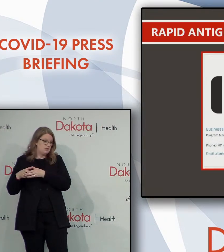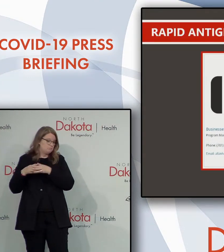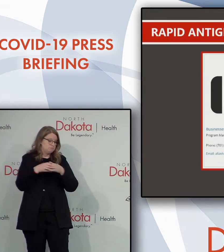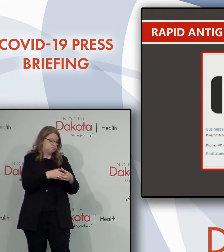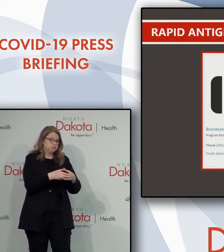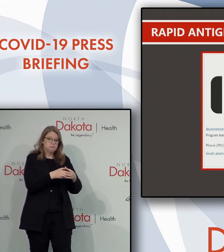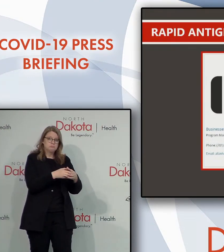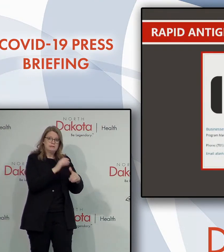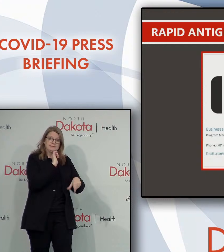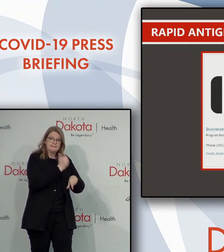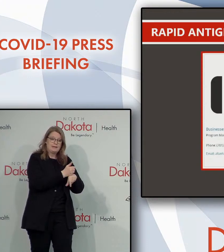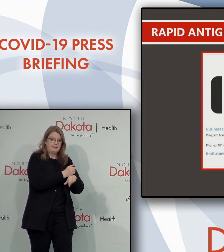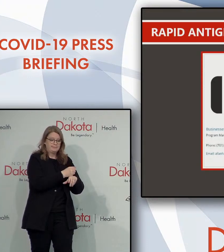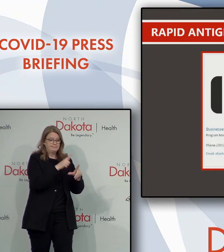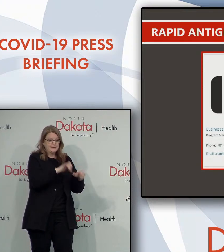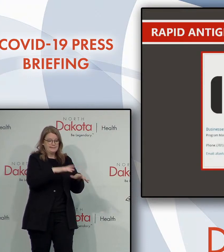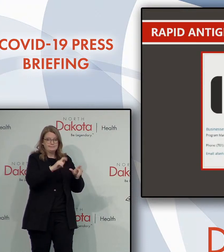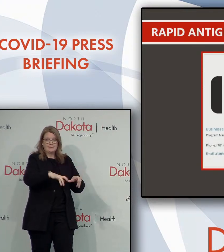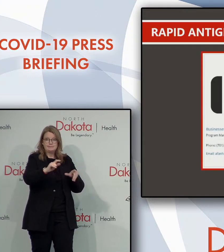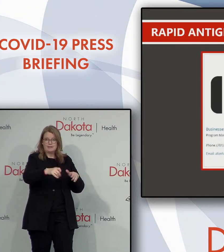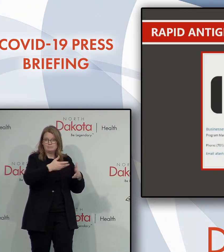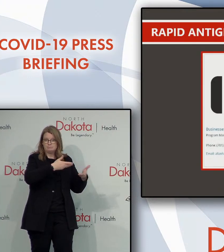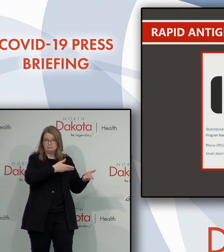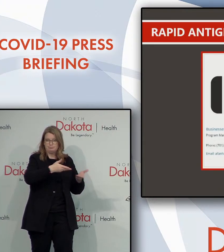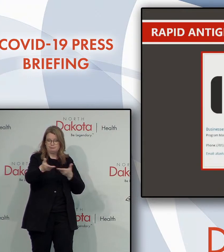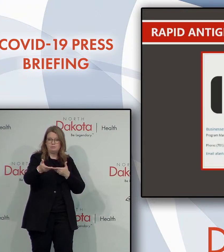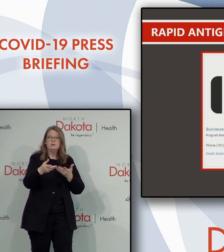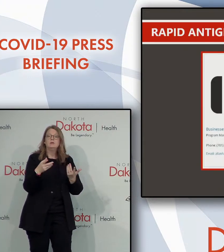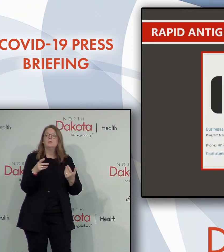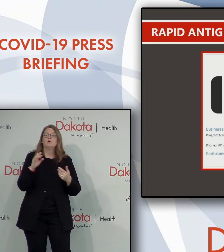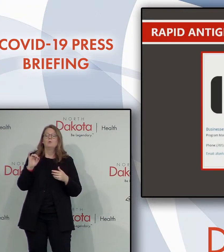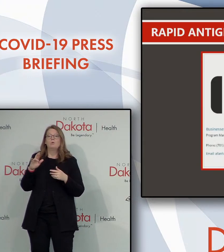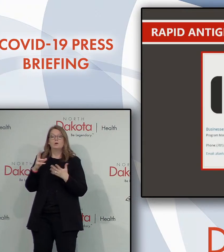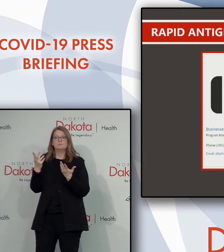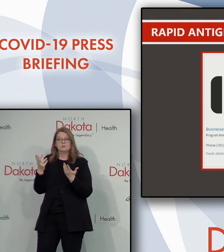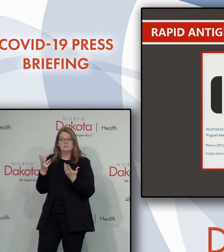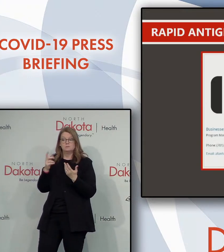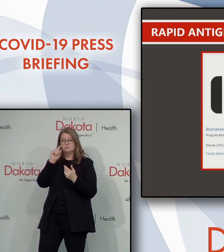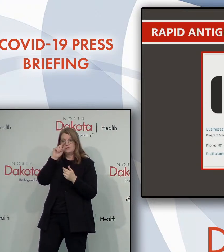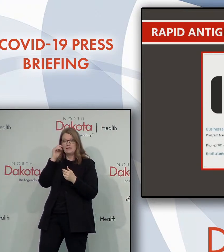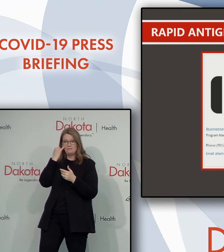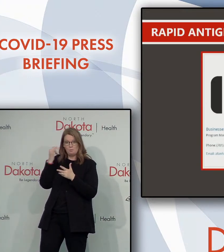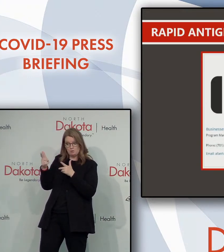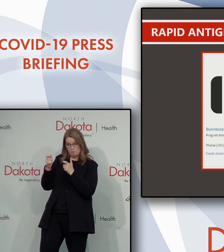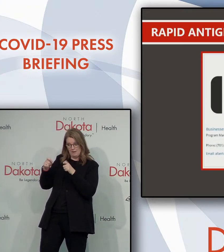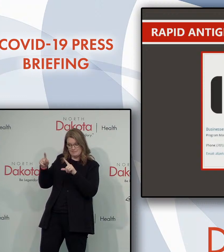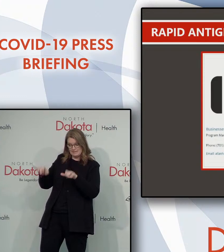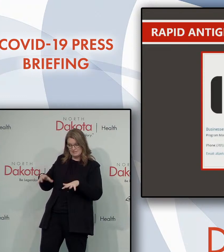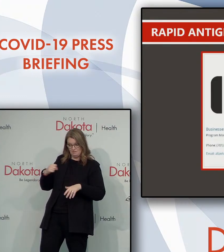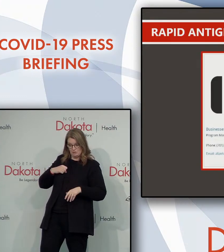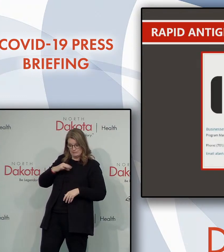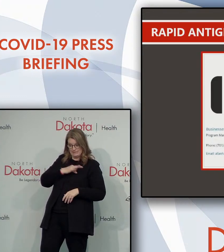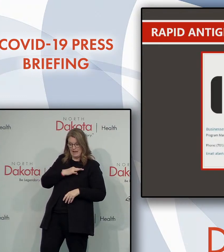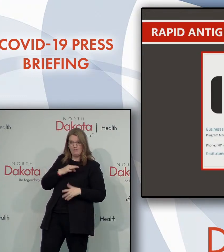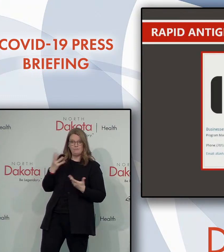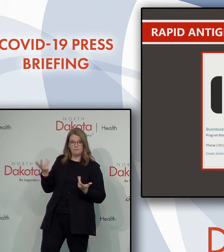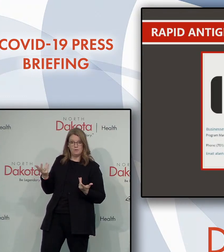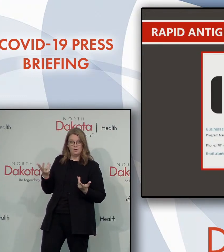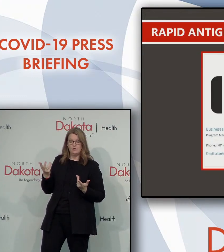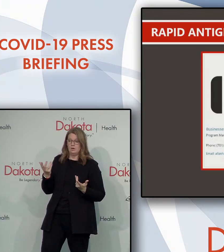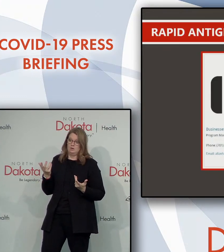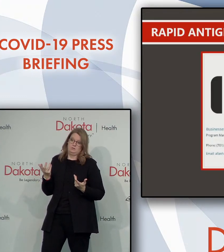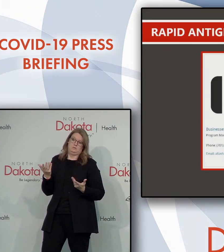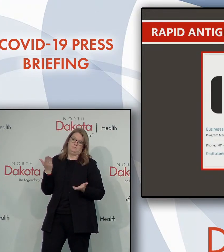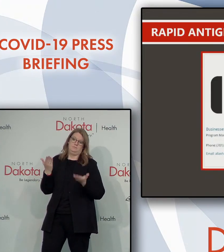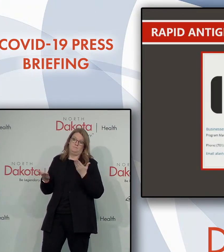you. If you're a medical provider, in addition to the PCR testing, if you want to do rapid testing either for your staff or